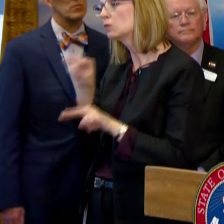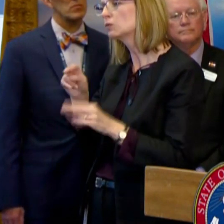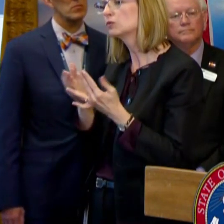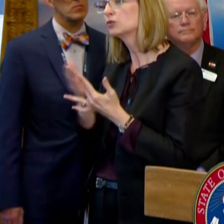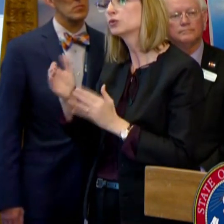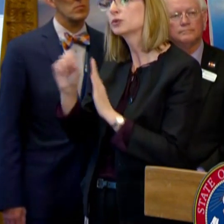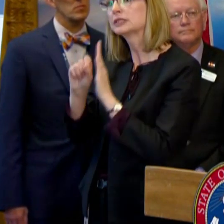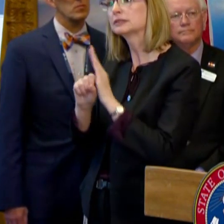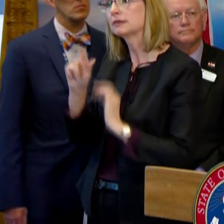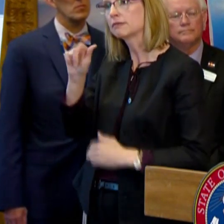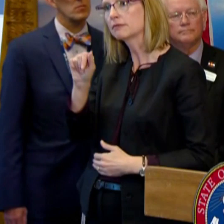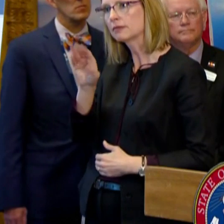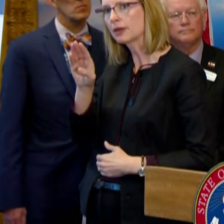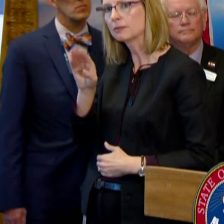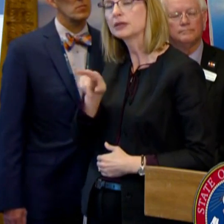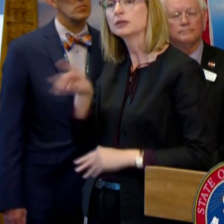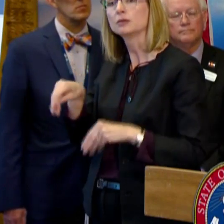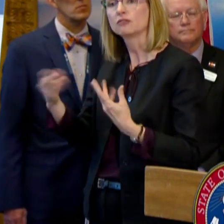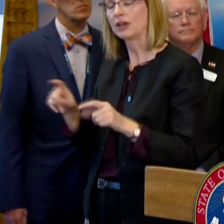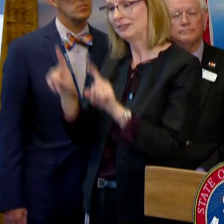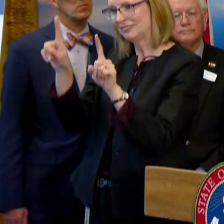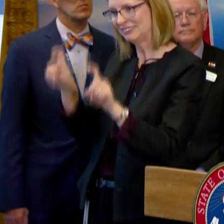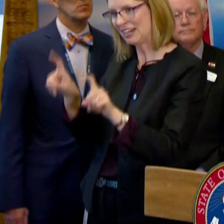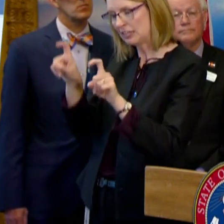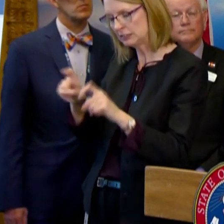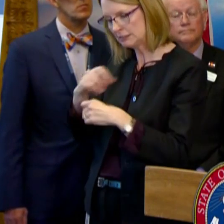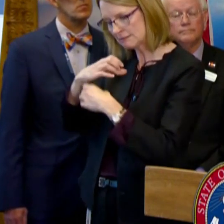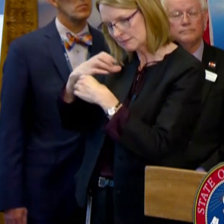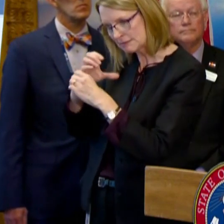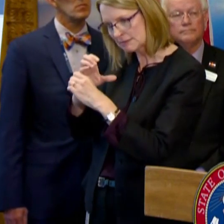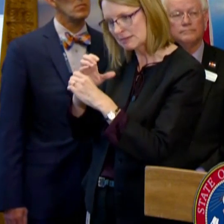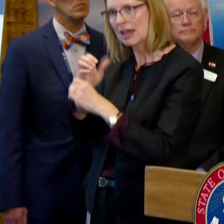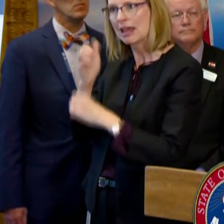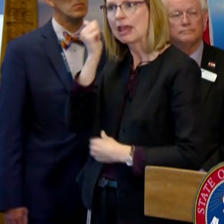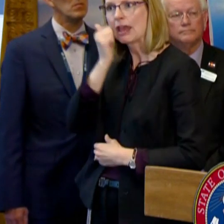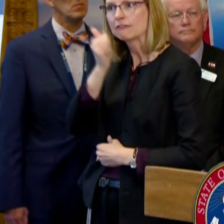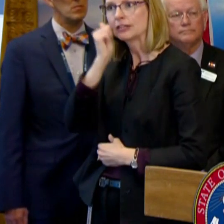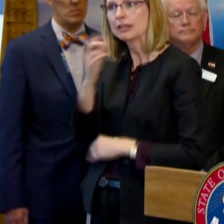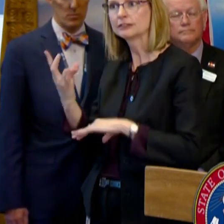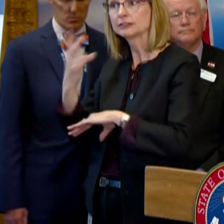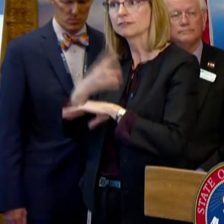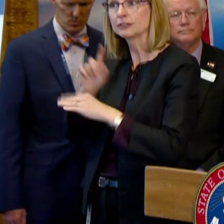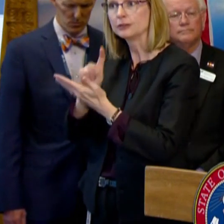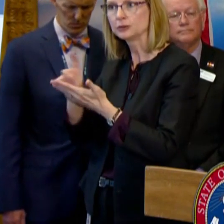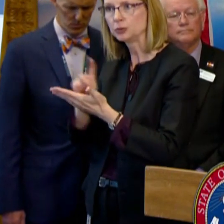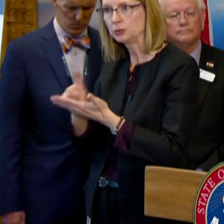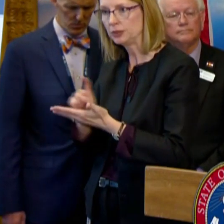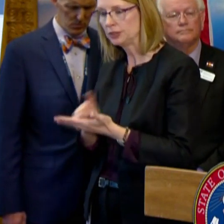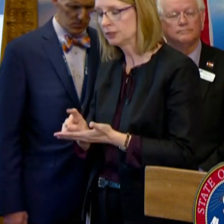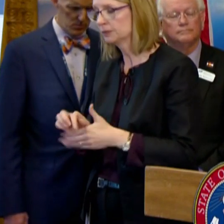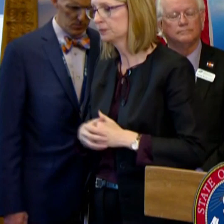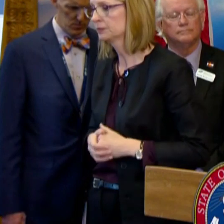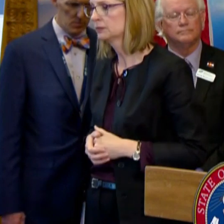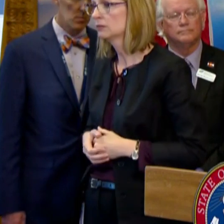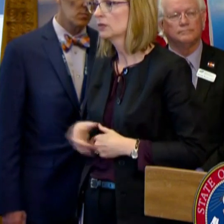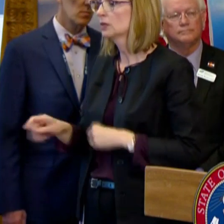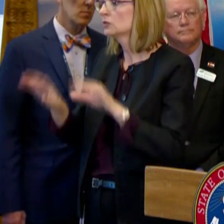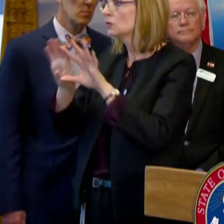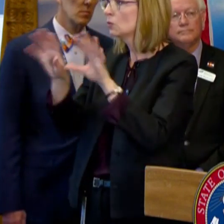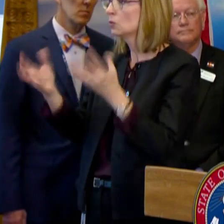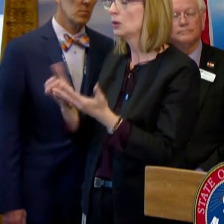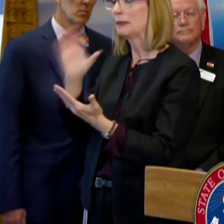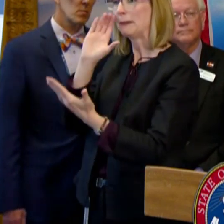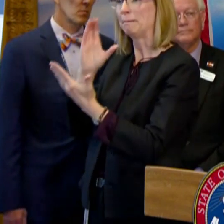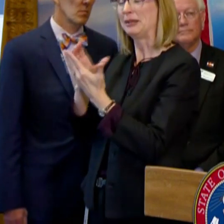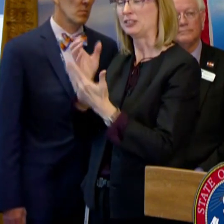is providing 7-day-a-week testing. While the complete clinical picture with regard to COVID-19 is not